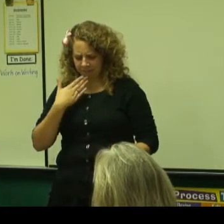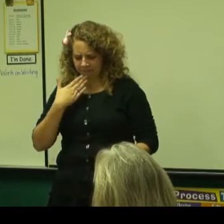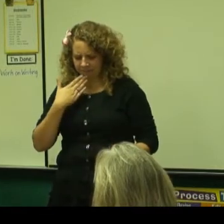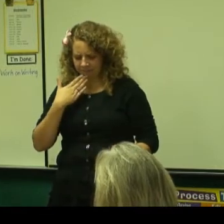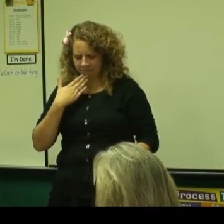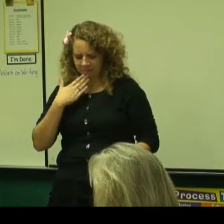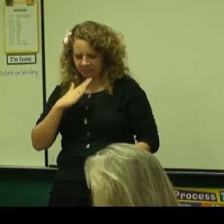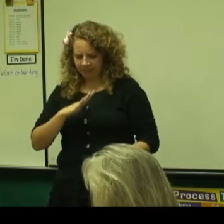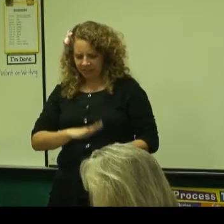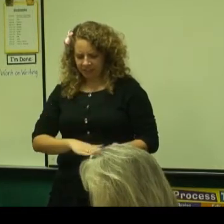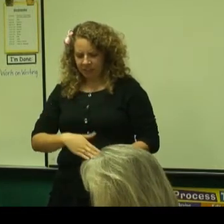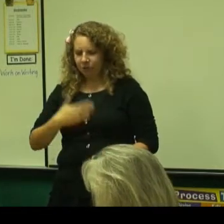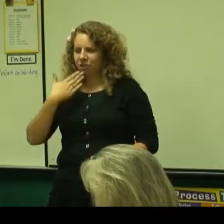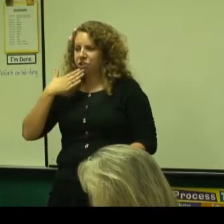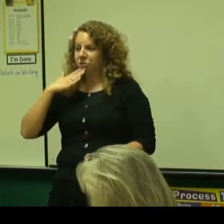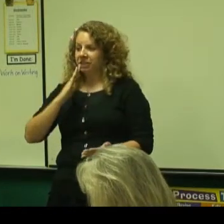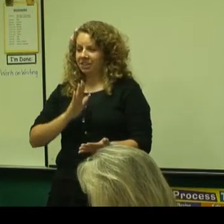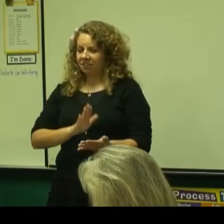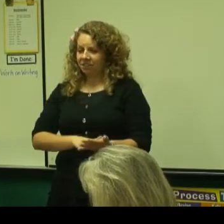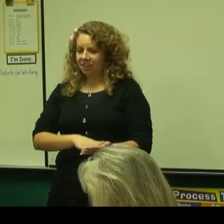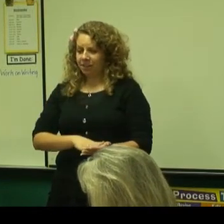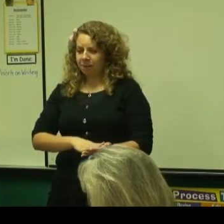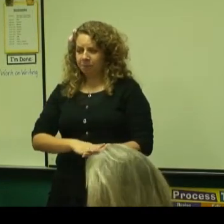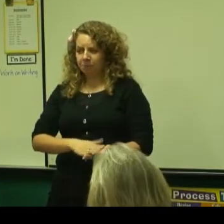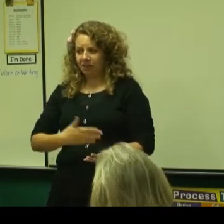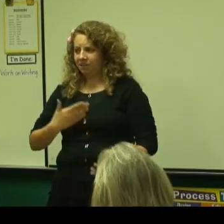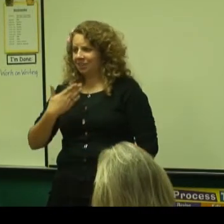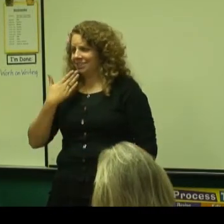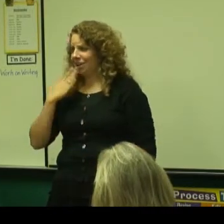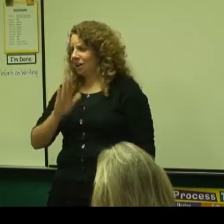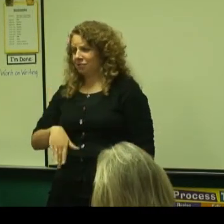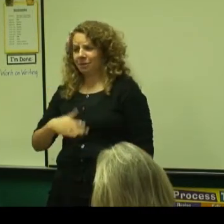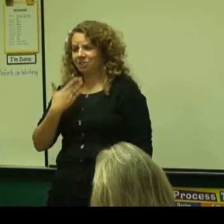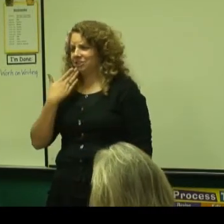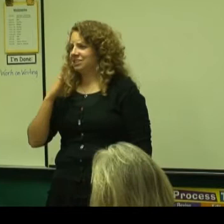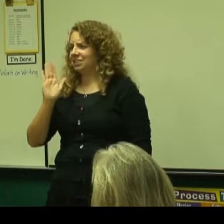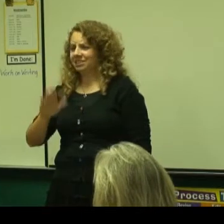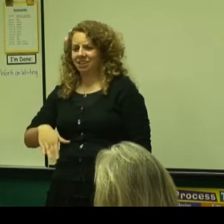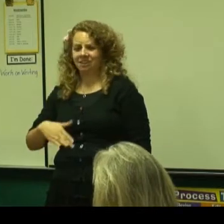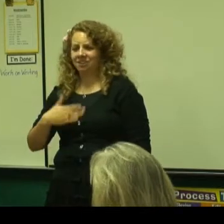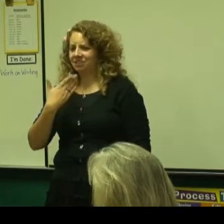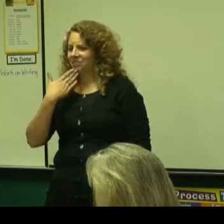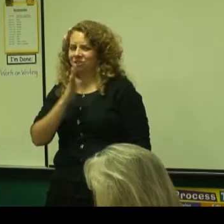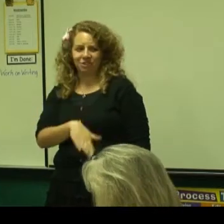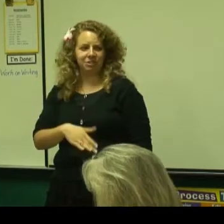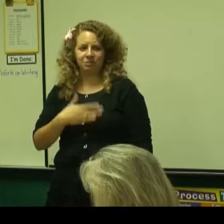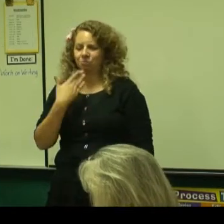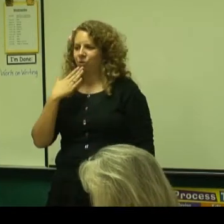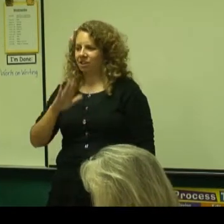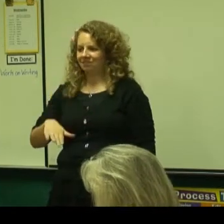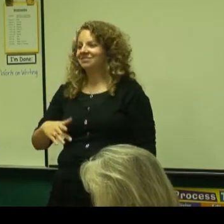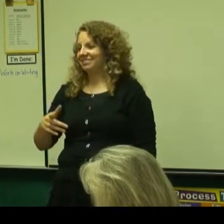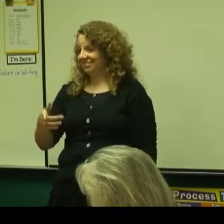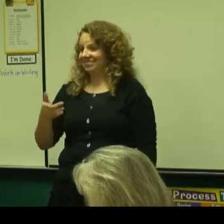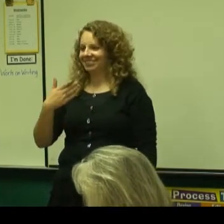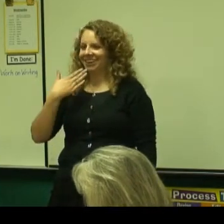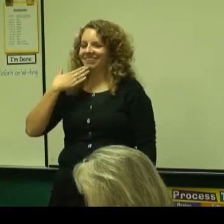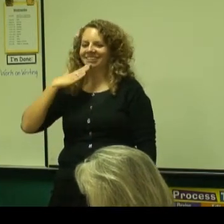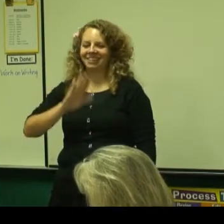No. You can do it down to here, but I think now everybody Bad just cook. does it. Bad. Just one. Kind of like that,